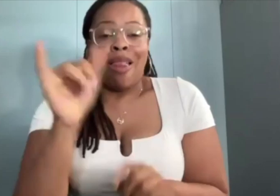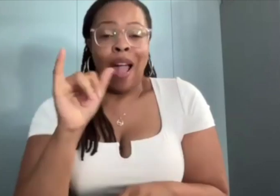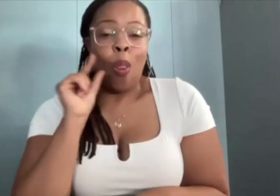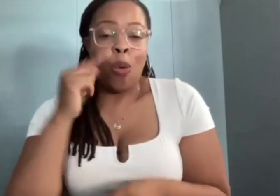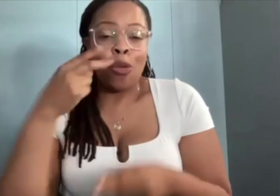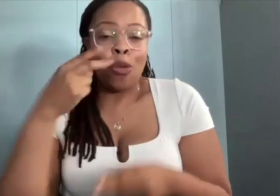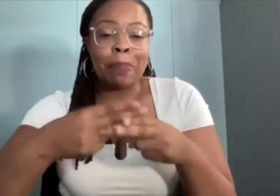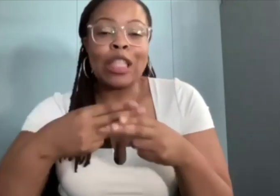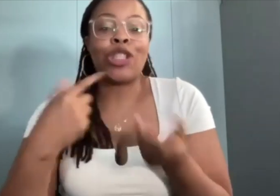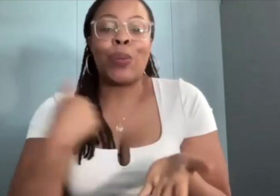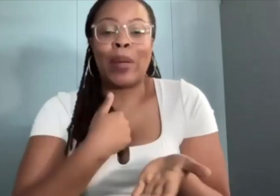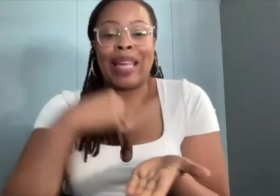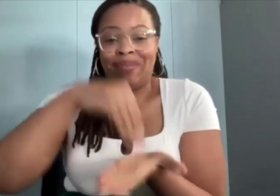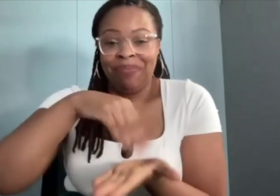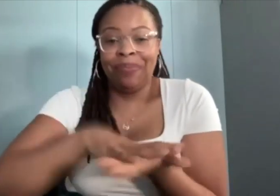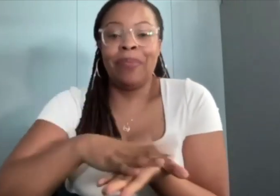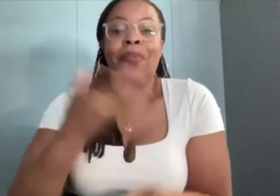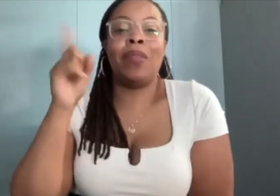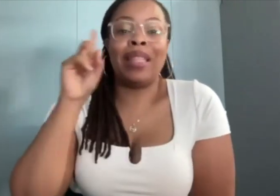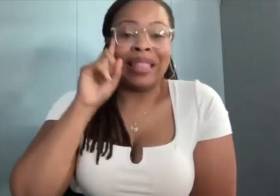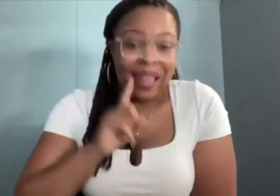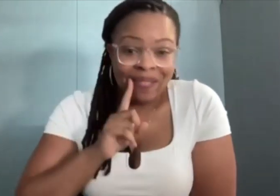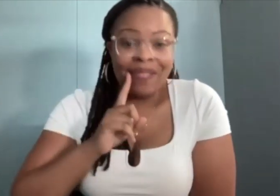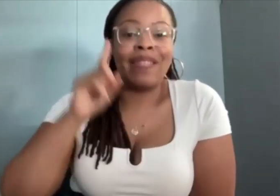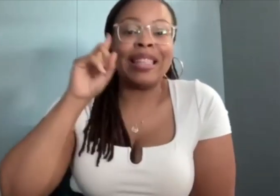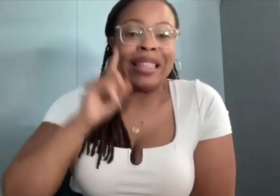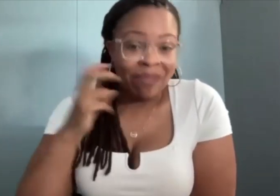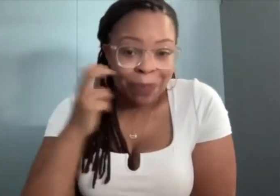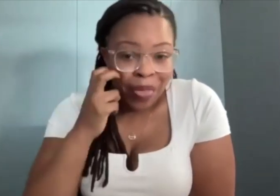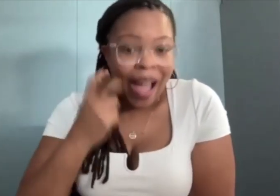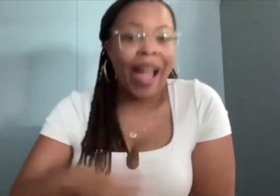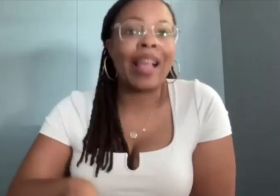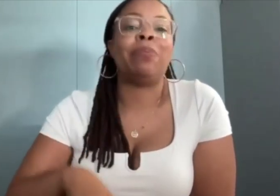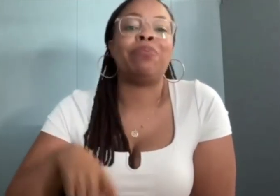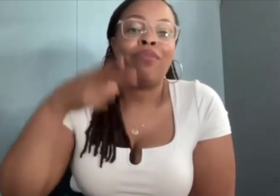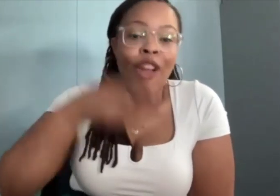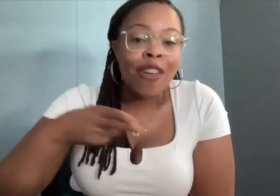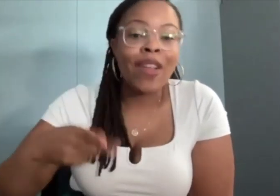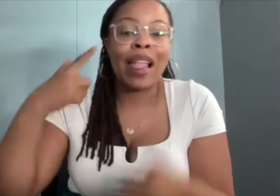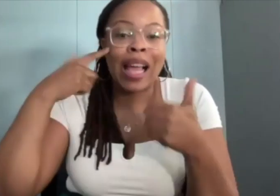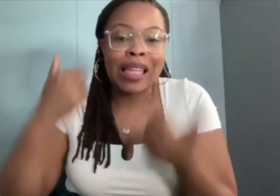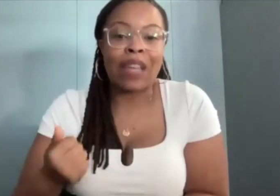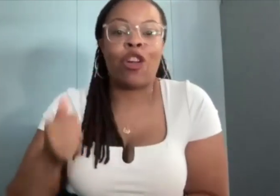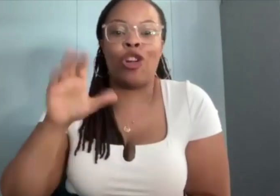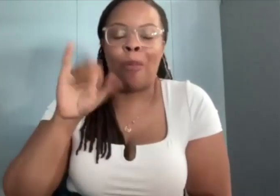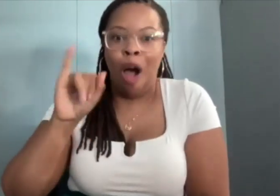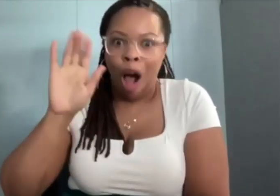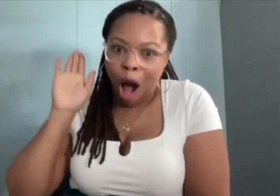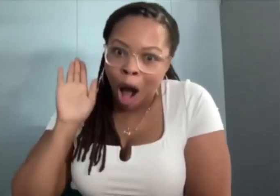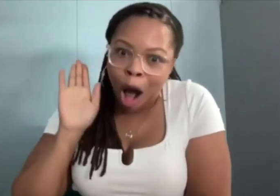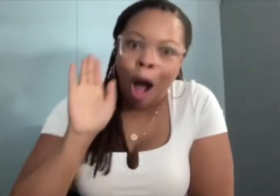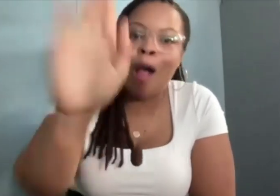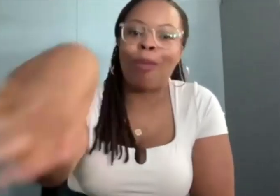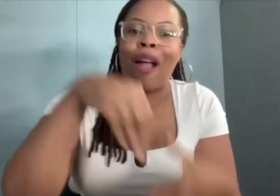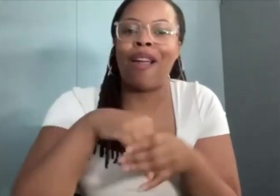spotlighted. Like Dr. Laurier mentioned as well, looking at deaf blind individuals, hard of